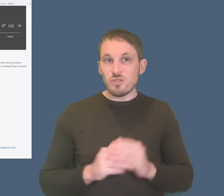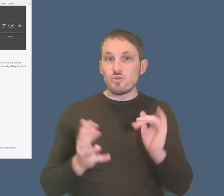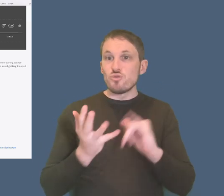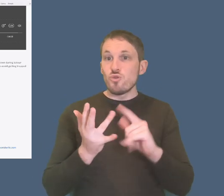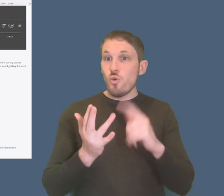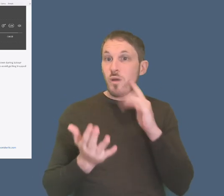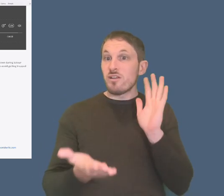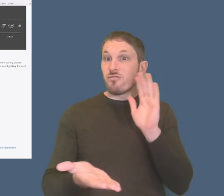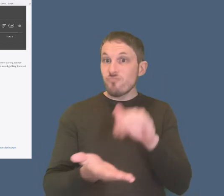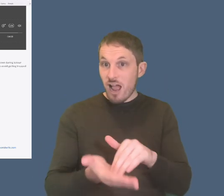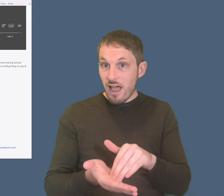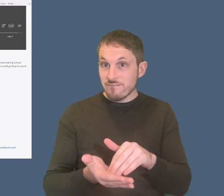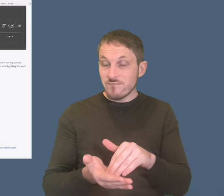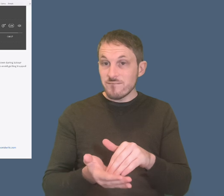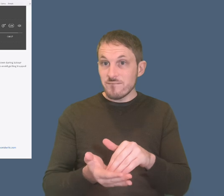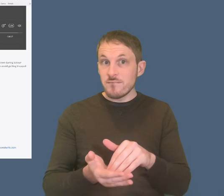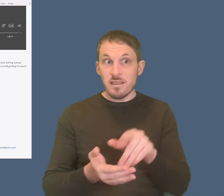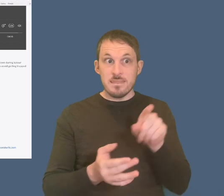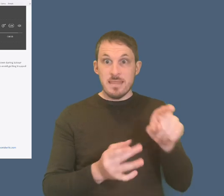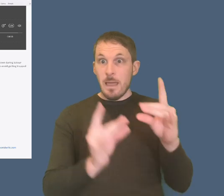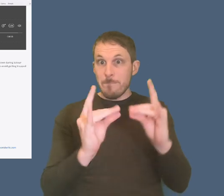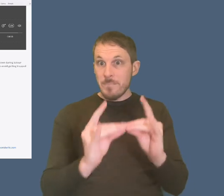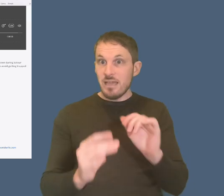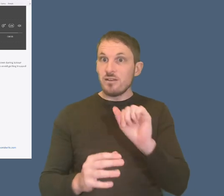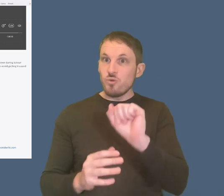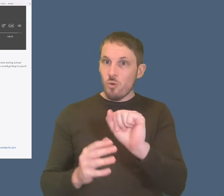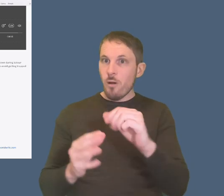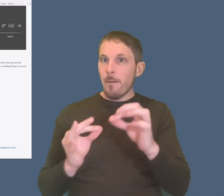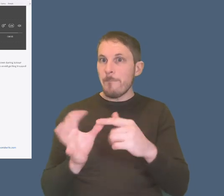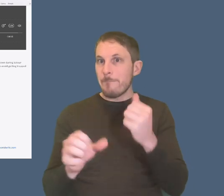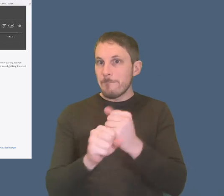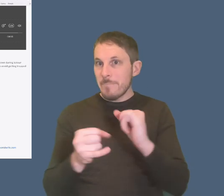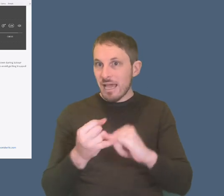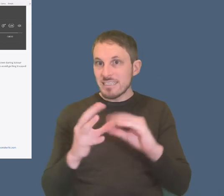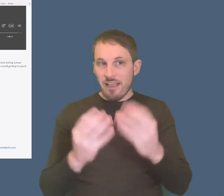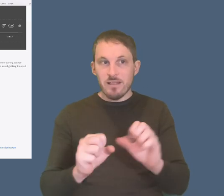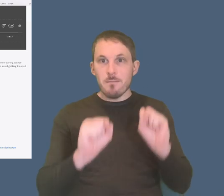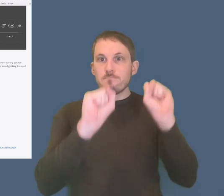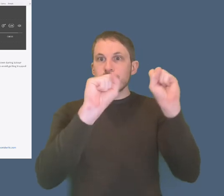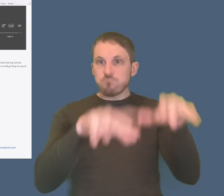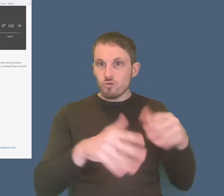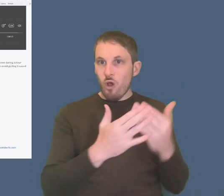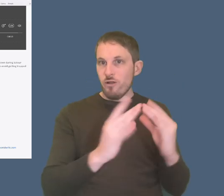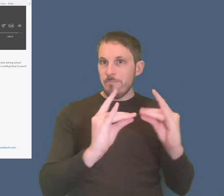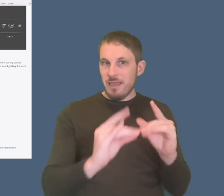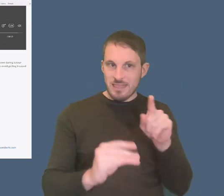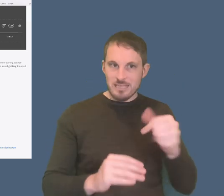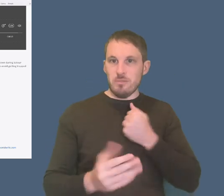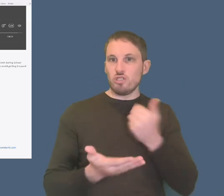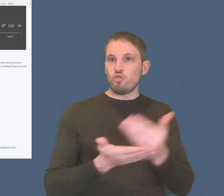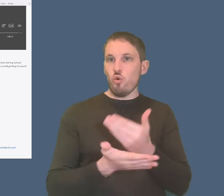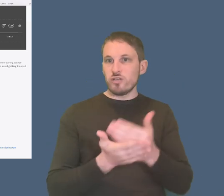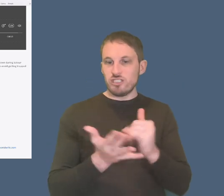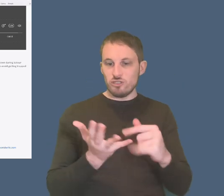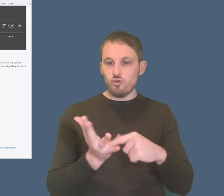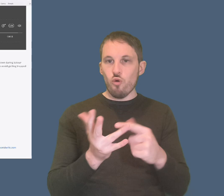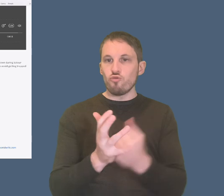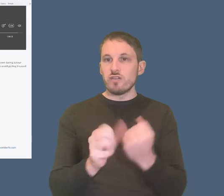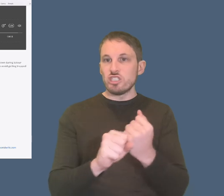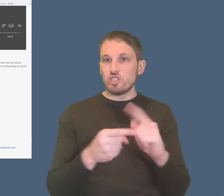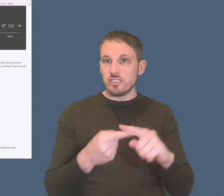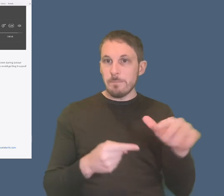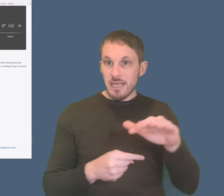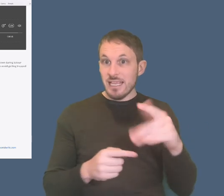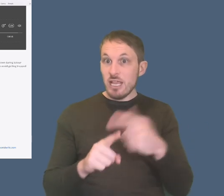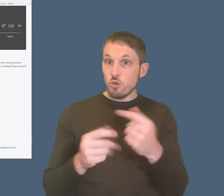the minute you walk into the room, you can put all of your bags onto it. And if you have the confidence and wherewithal, your support